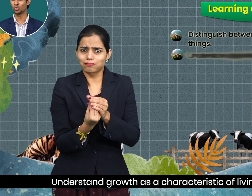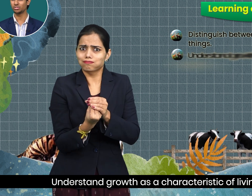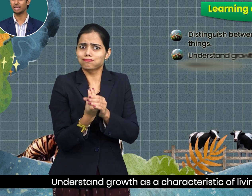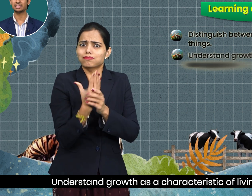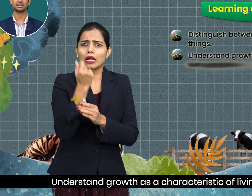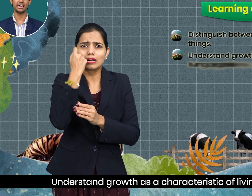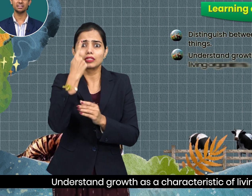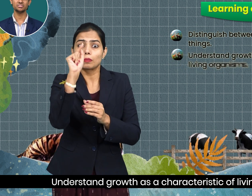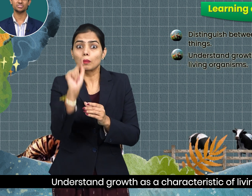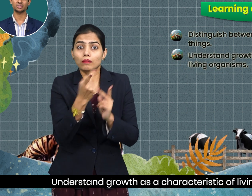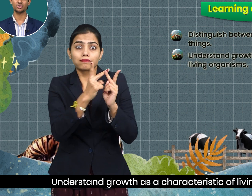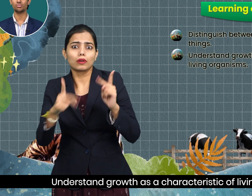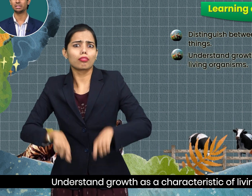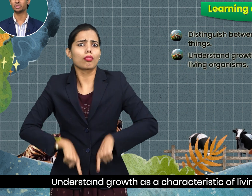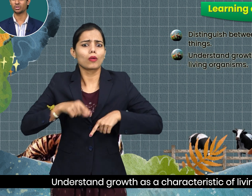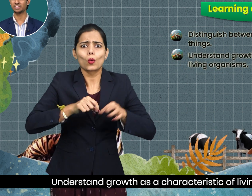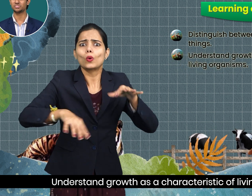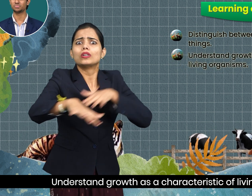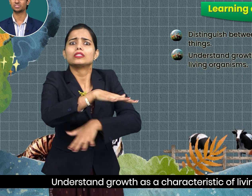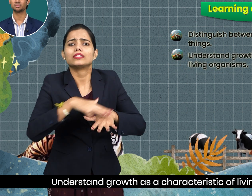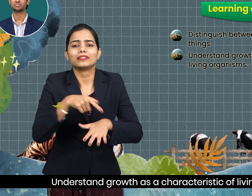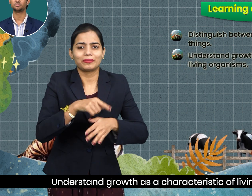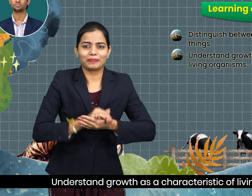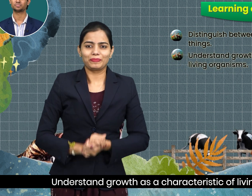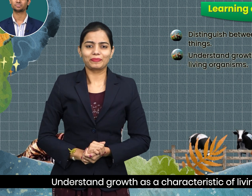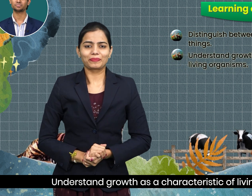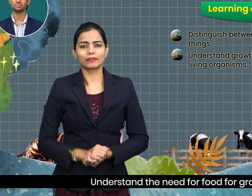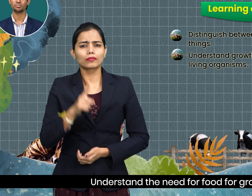understand growth as a characteristic of living organisms,